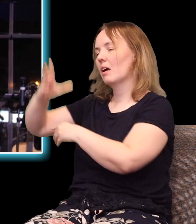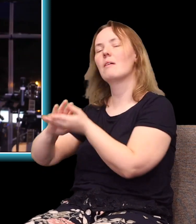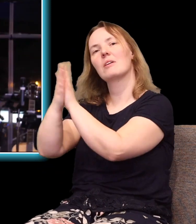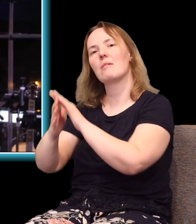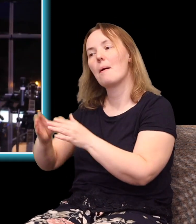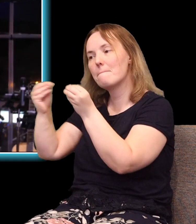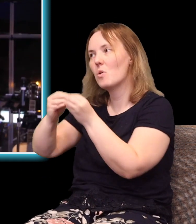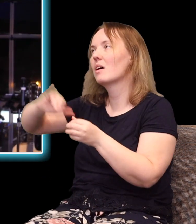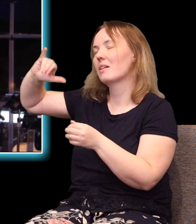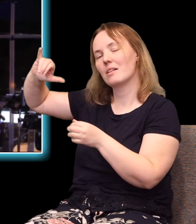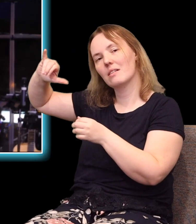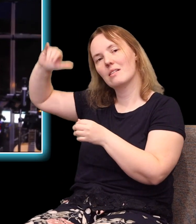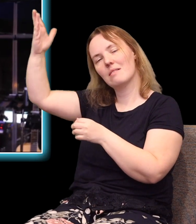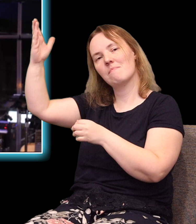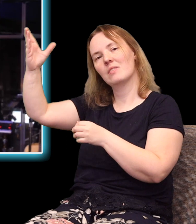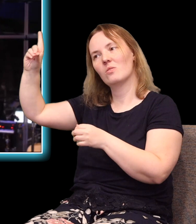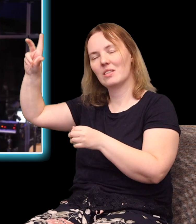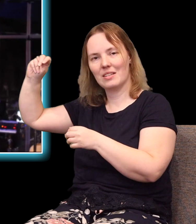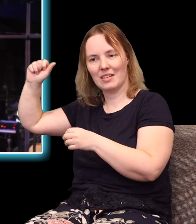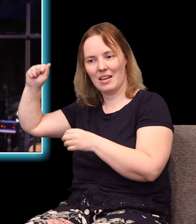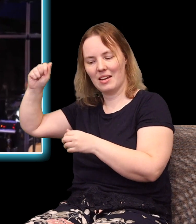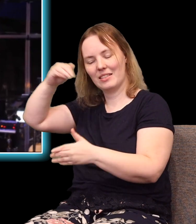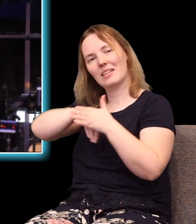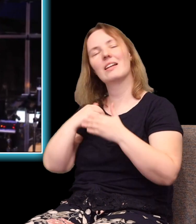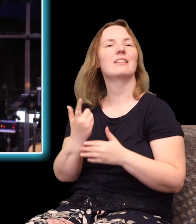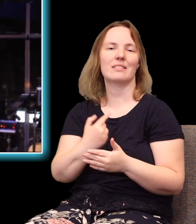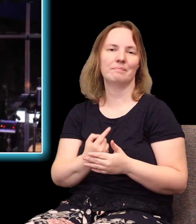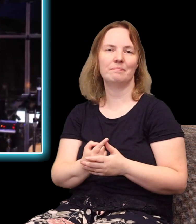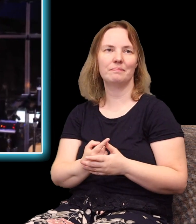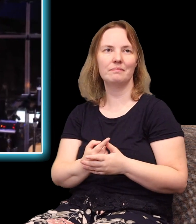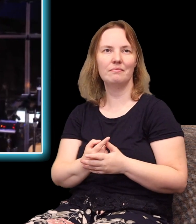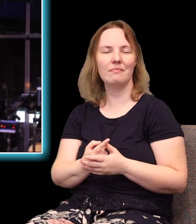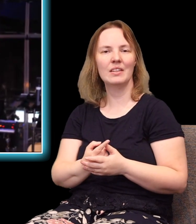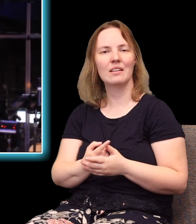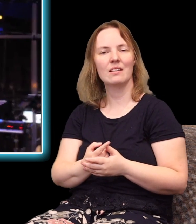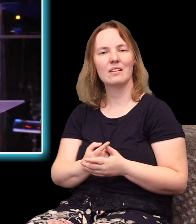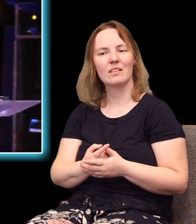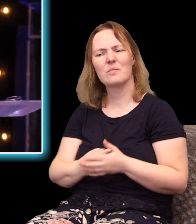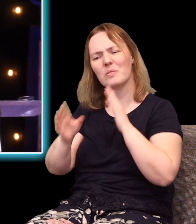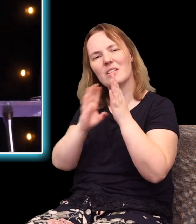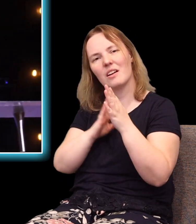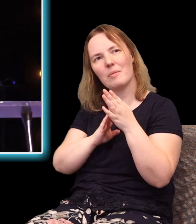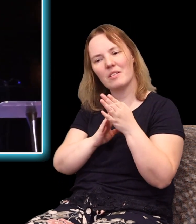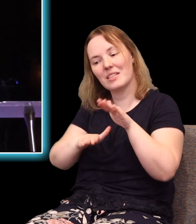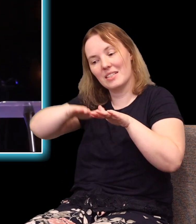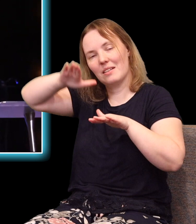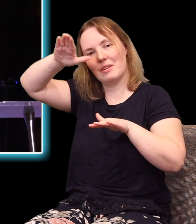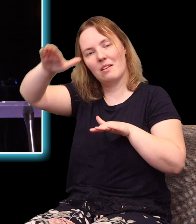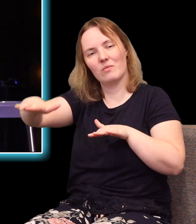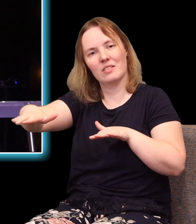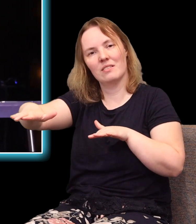becoming more like the one whose DNA is in us. That's why we've talked so much over the last couple of years, and we'll deal a bit more in the fall. But we talk